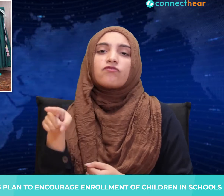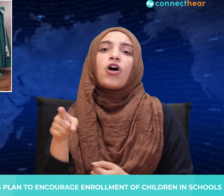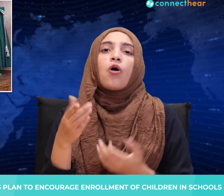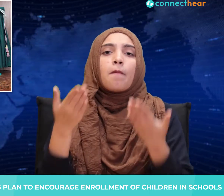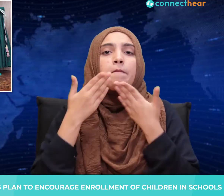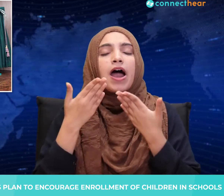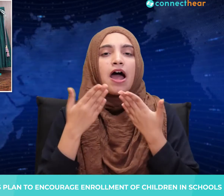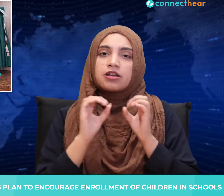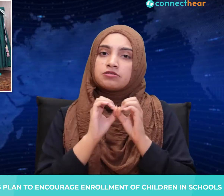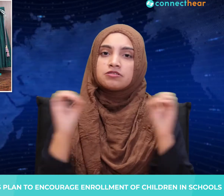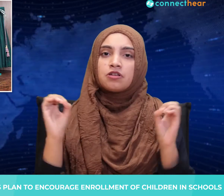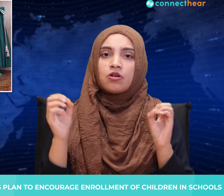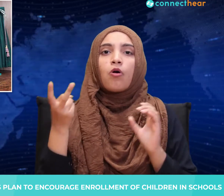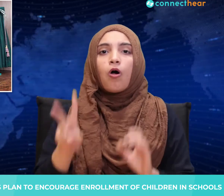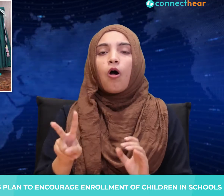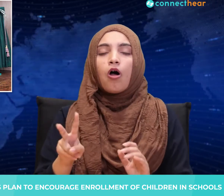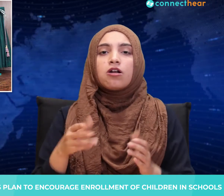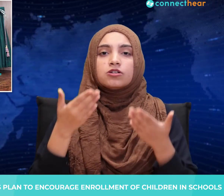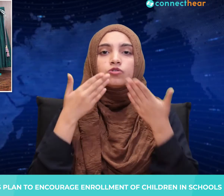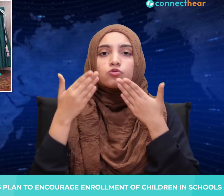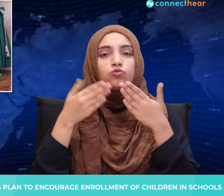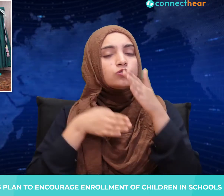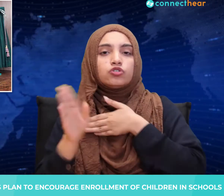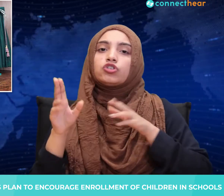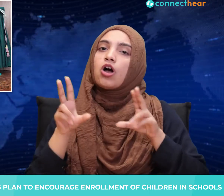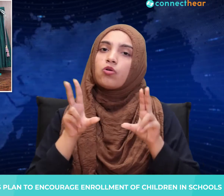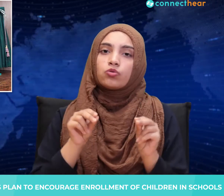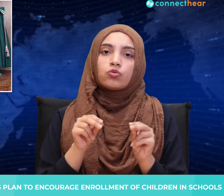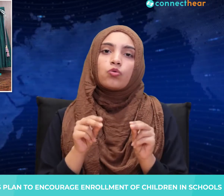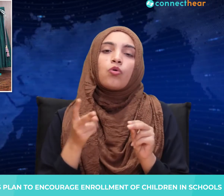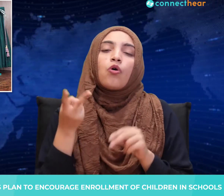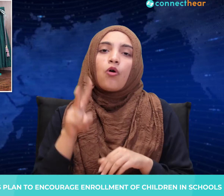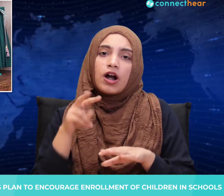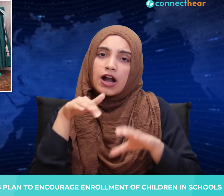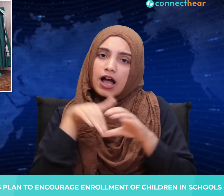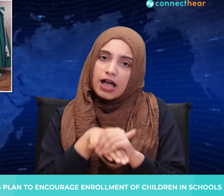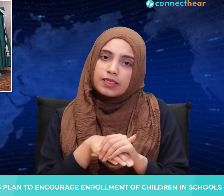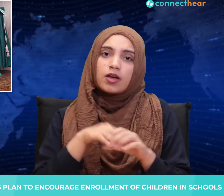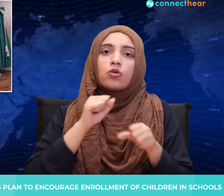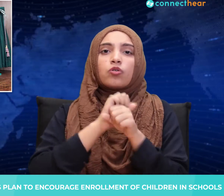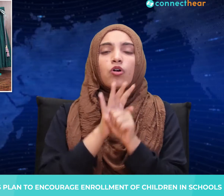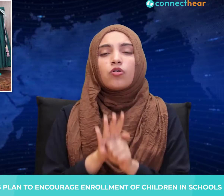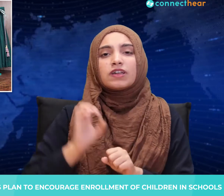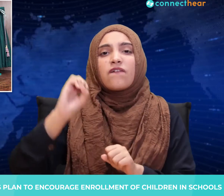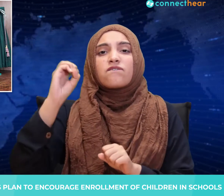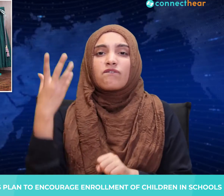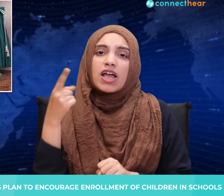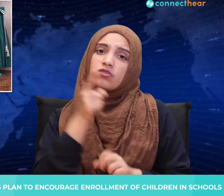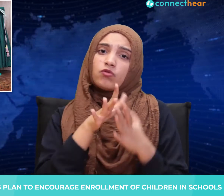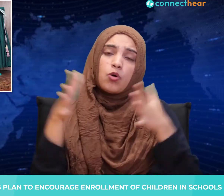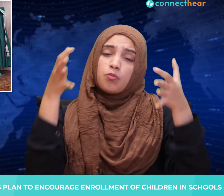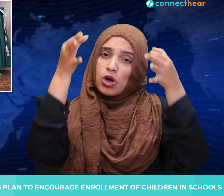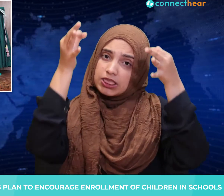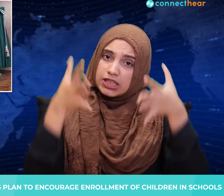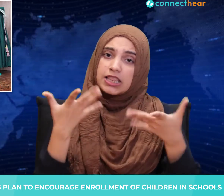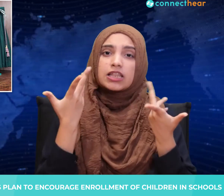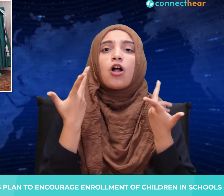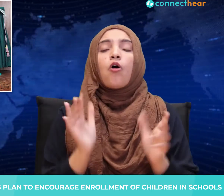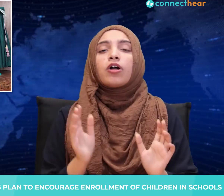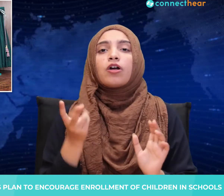out of school in the country, and the fallout of COVID-19 has also accentuated it.